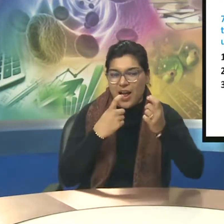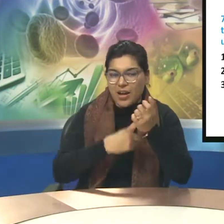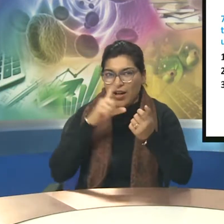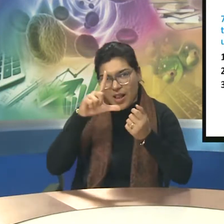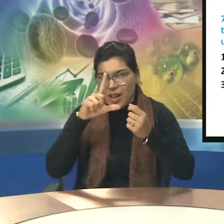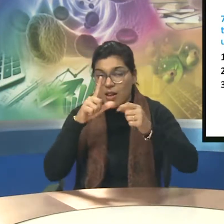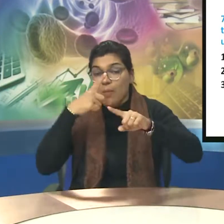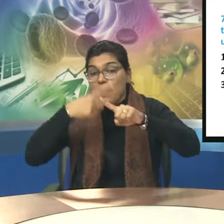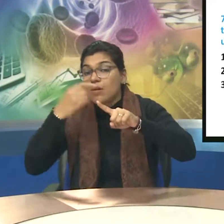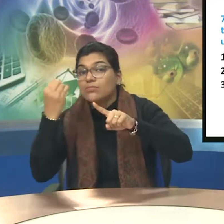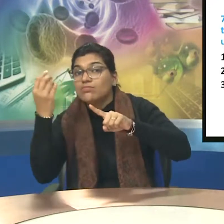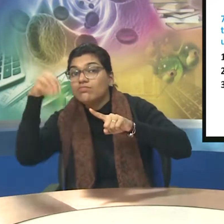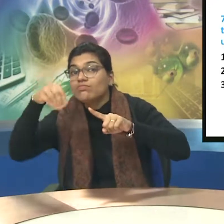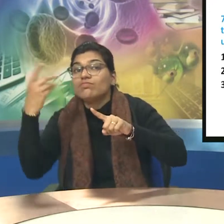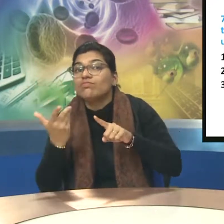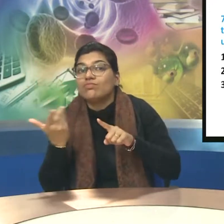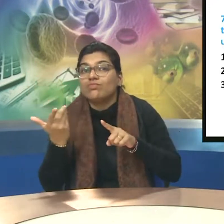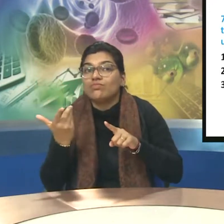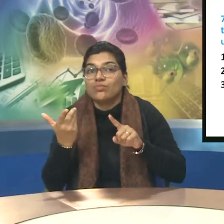italic and underline.